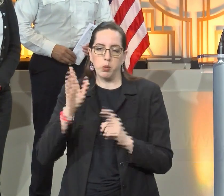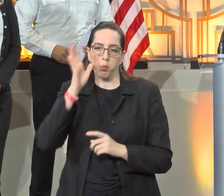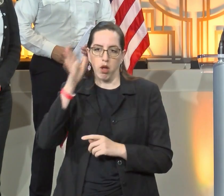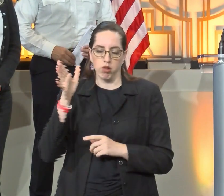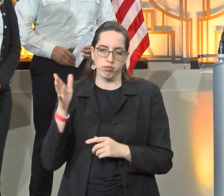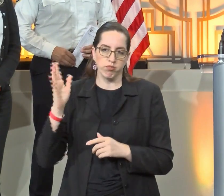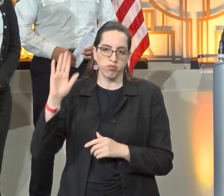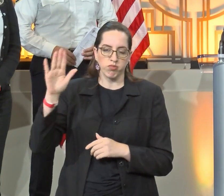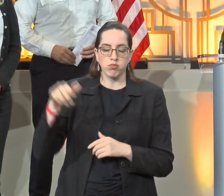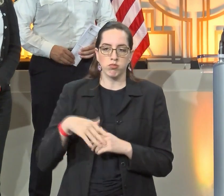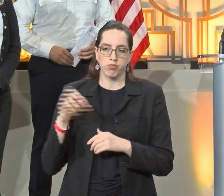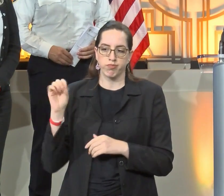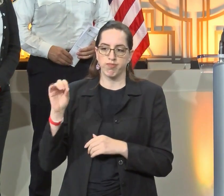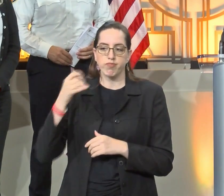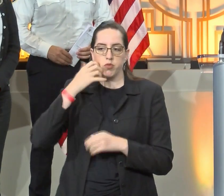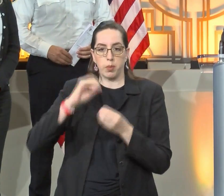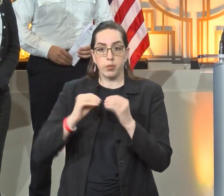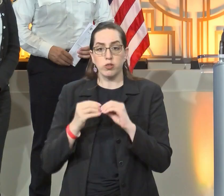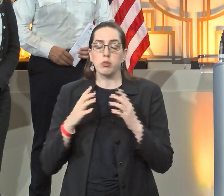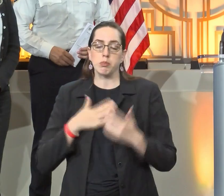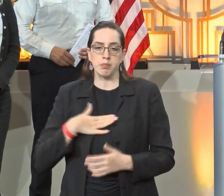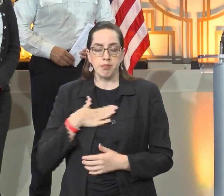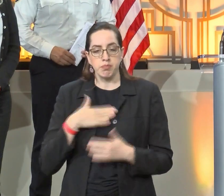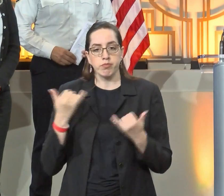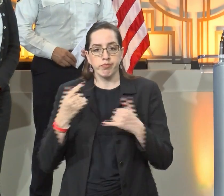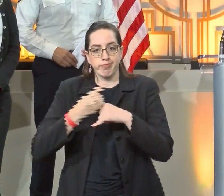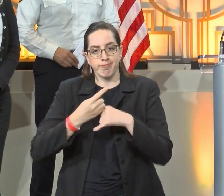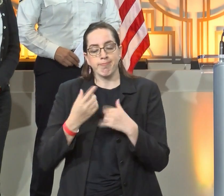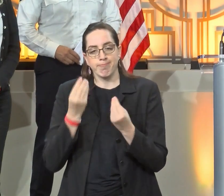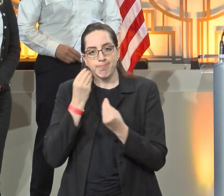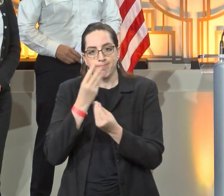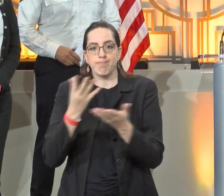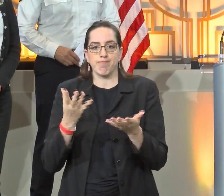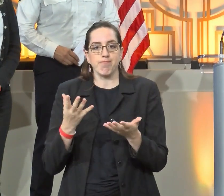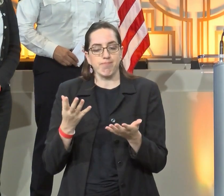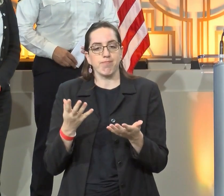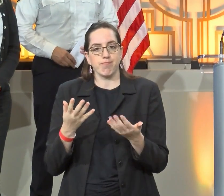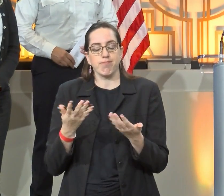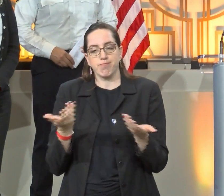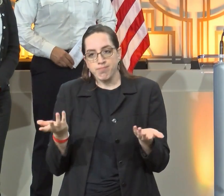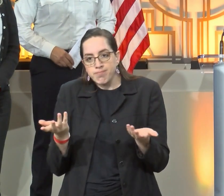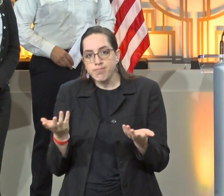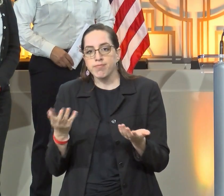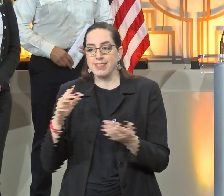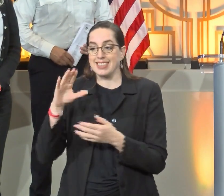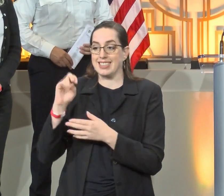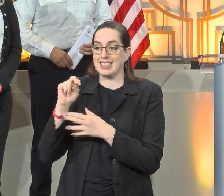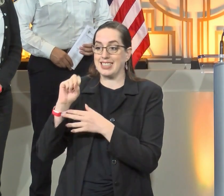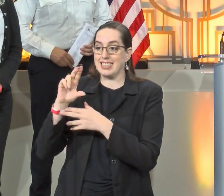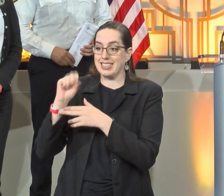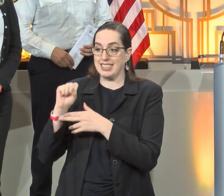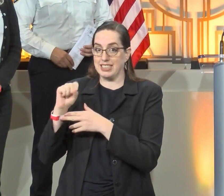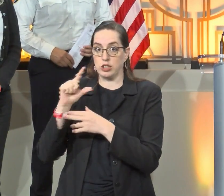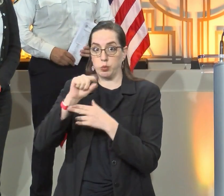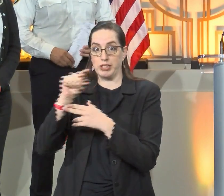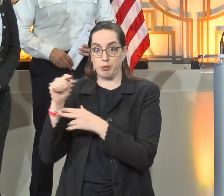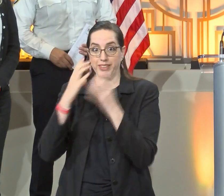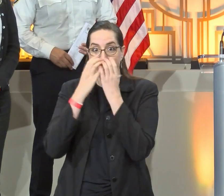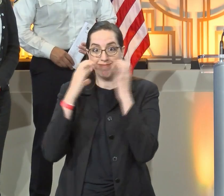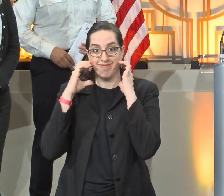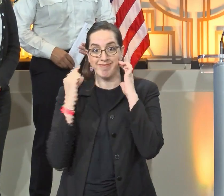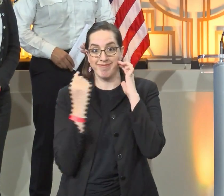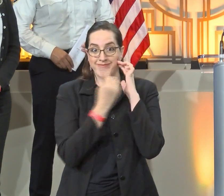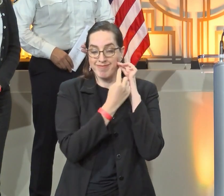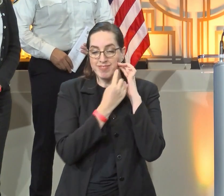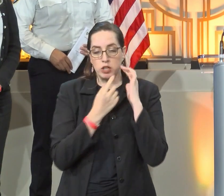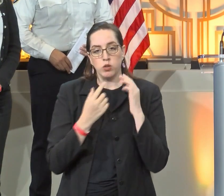it. So just want to say, today we will notice that, this Census 2020 mass, and next